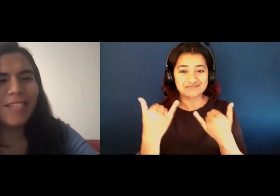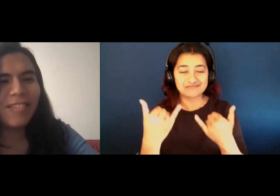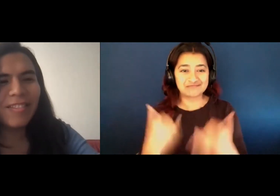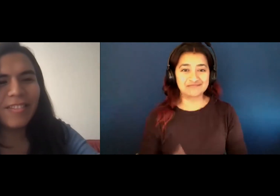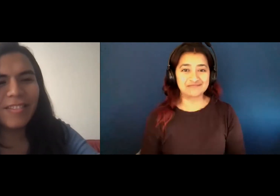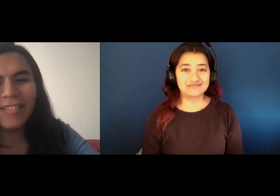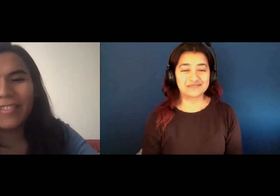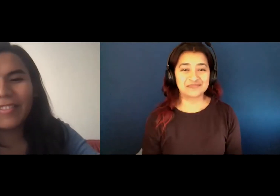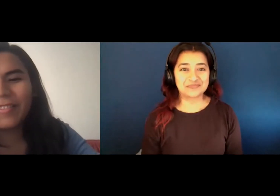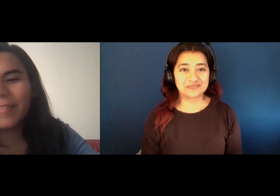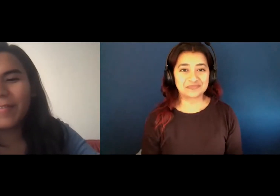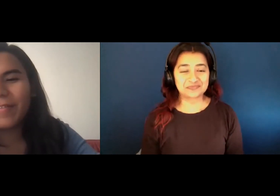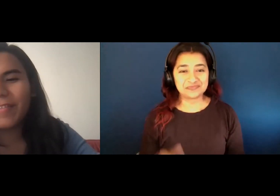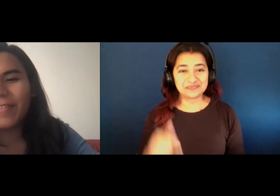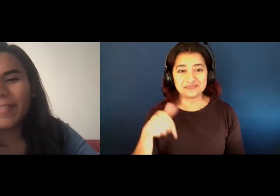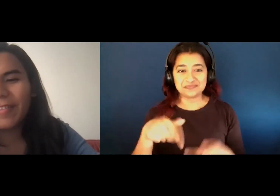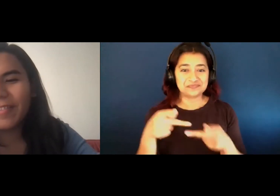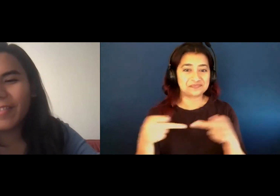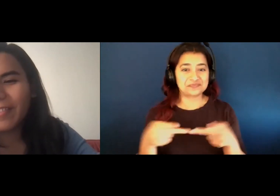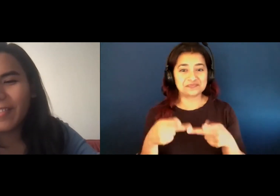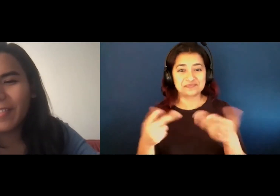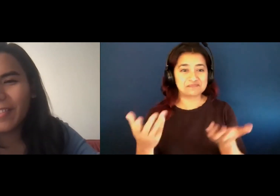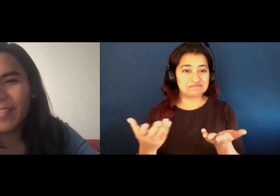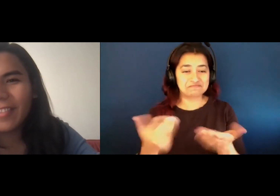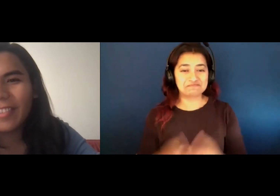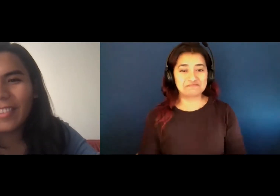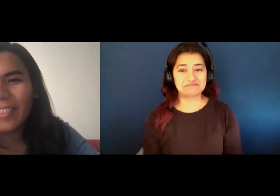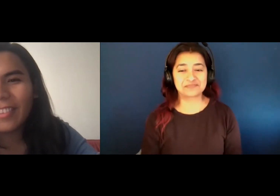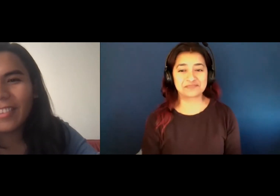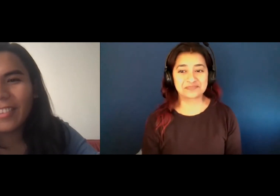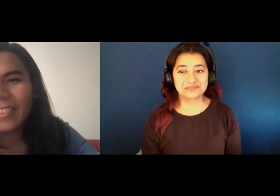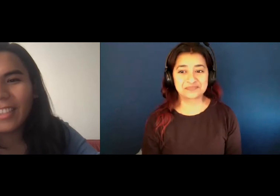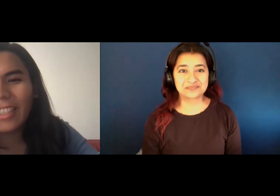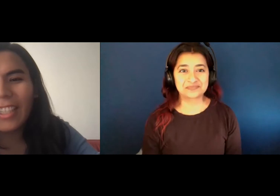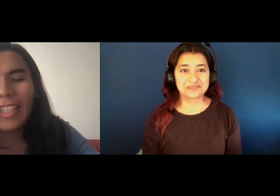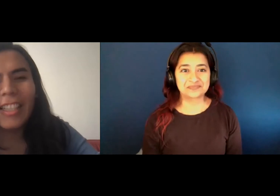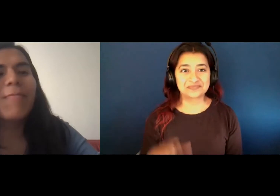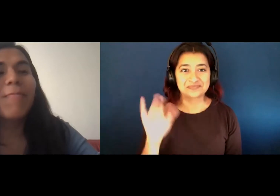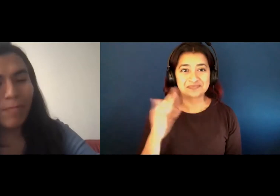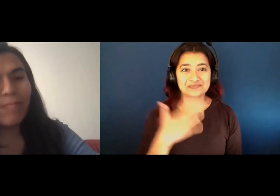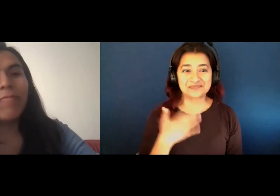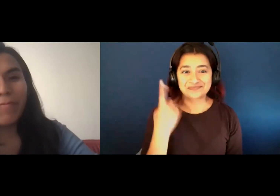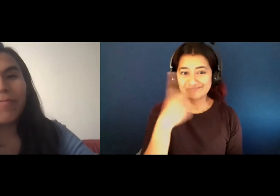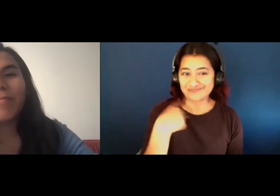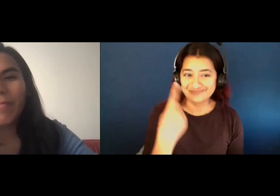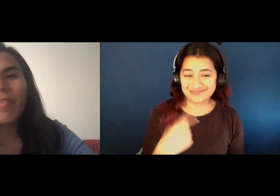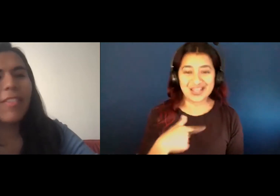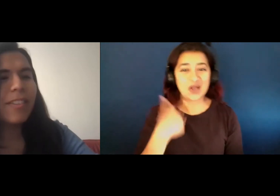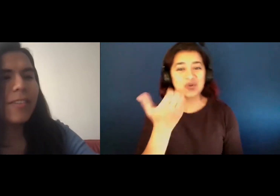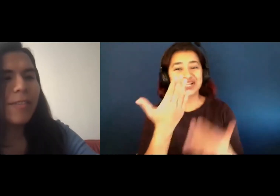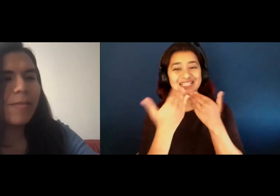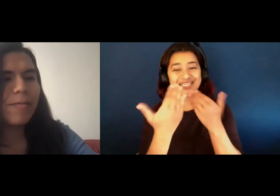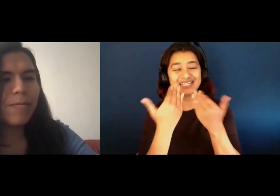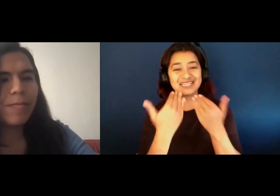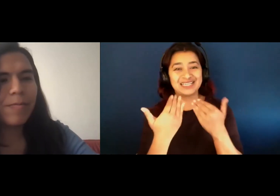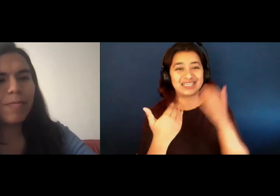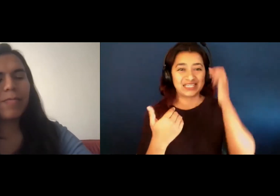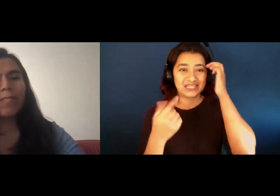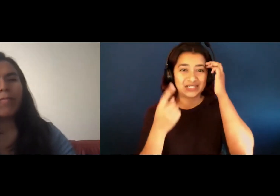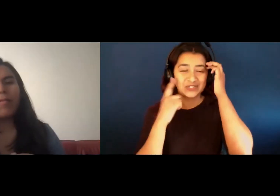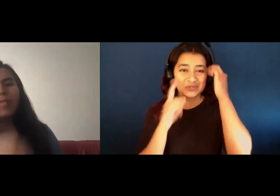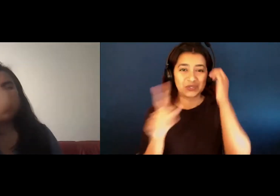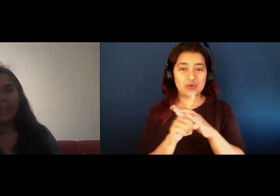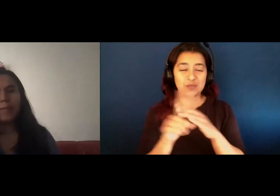this place? That's my face. I want to thank everybody for coming in on a